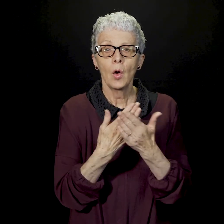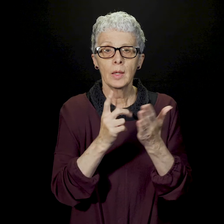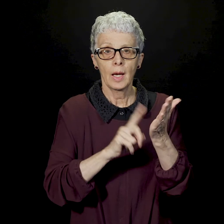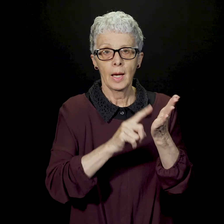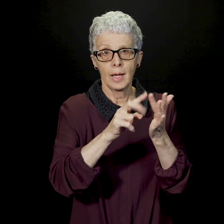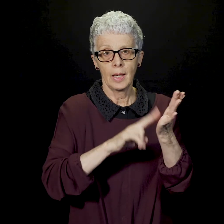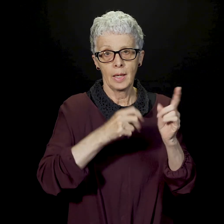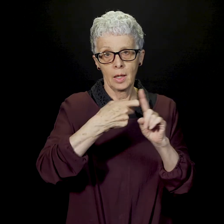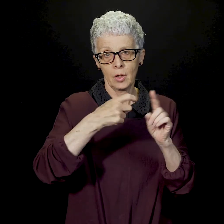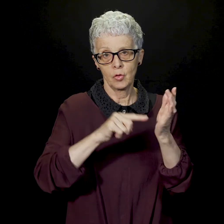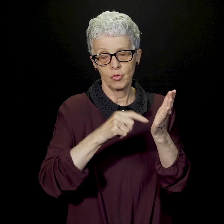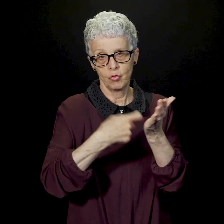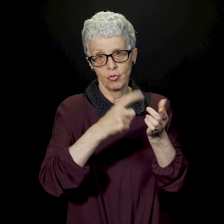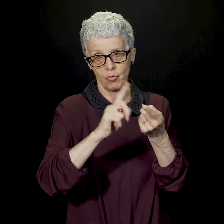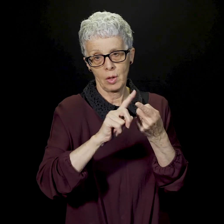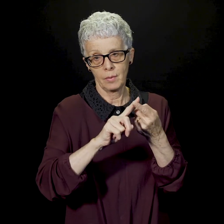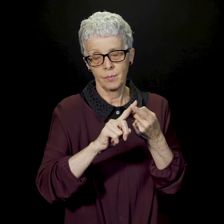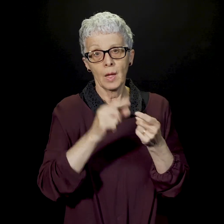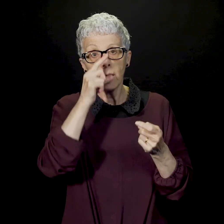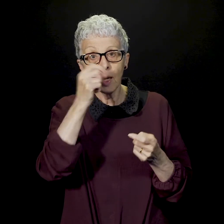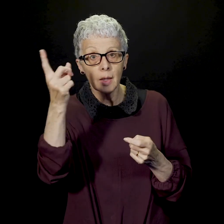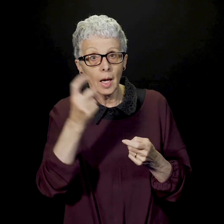online connect card. Or if you're able to join us in